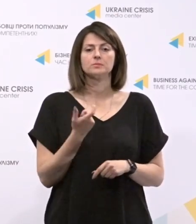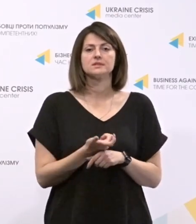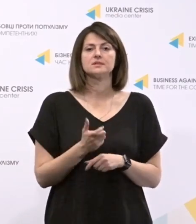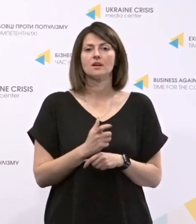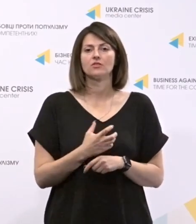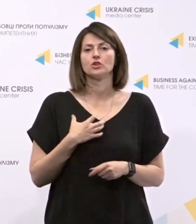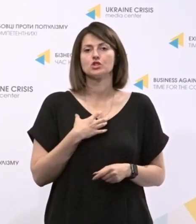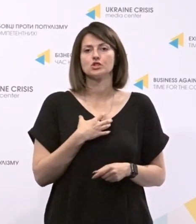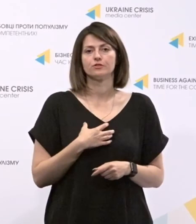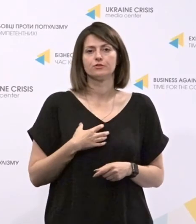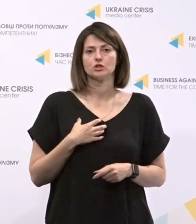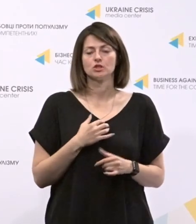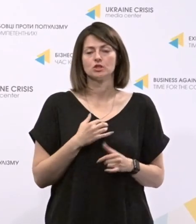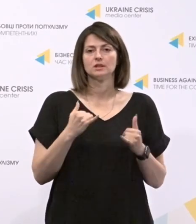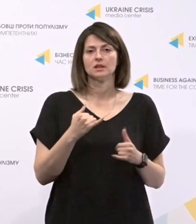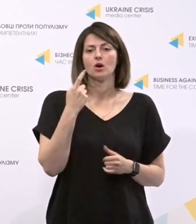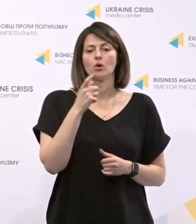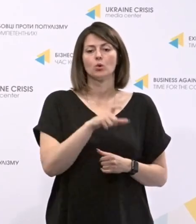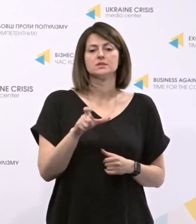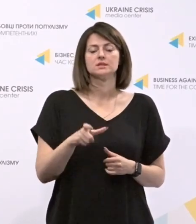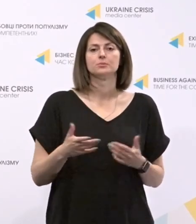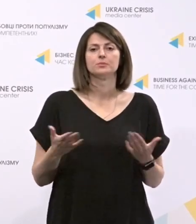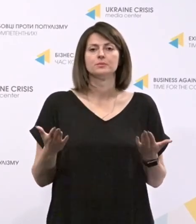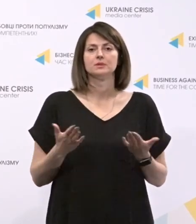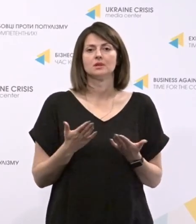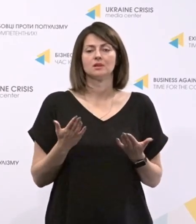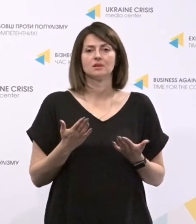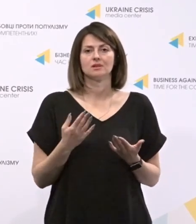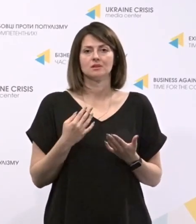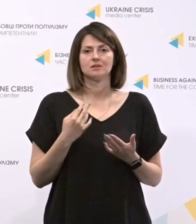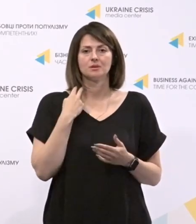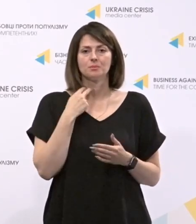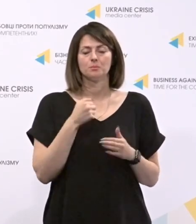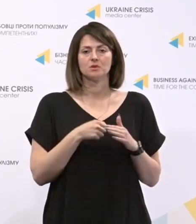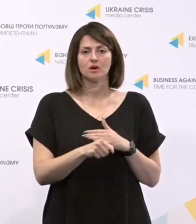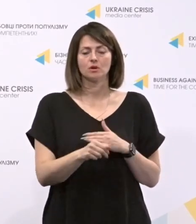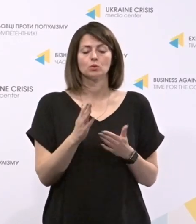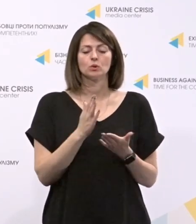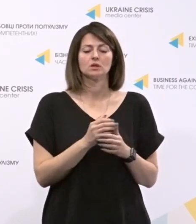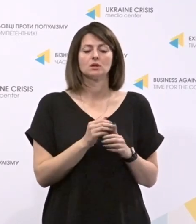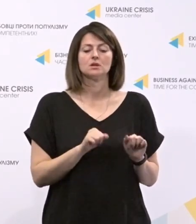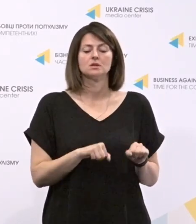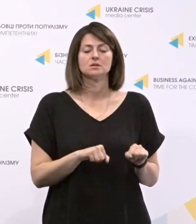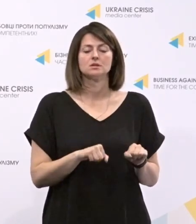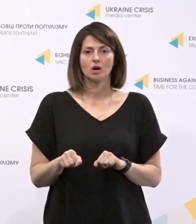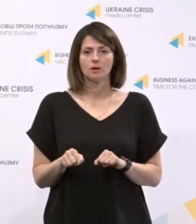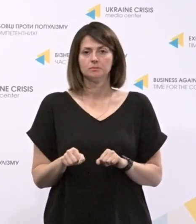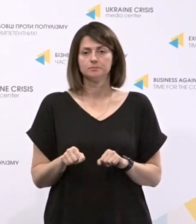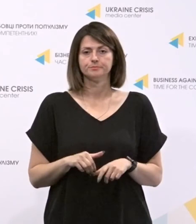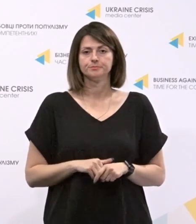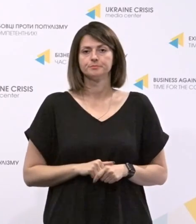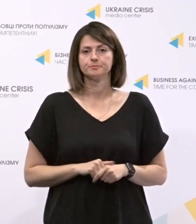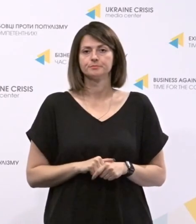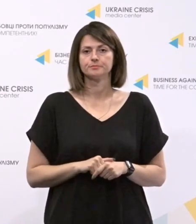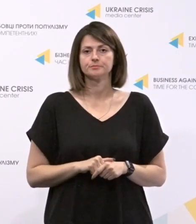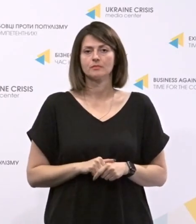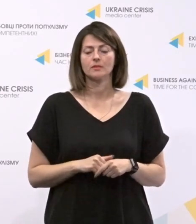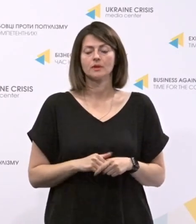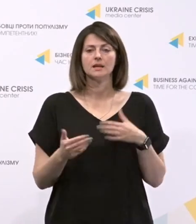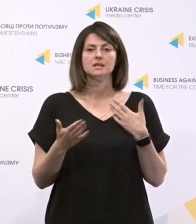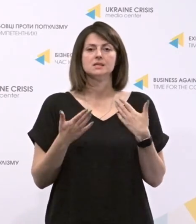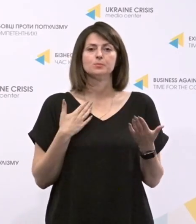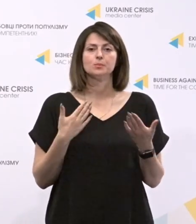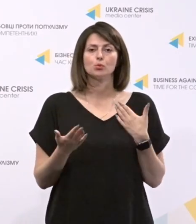detention is for them to be able to have communication